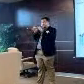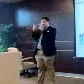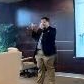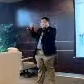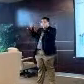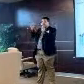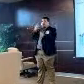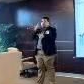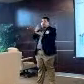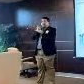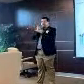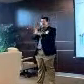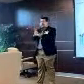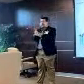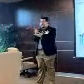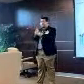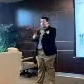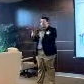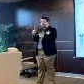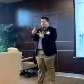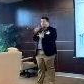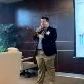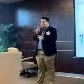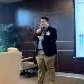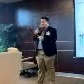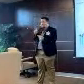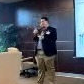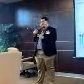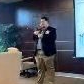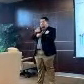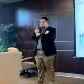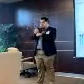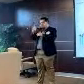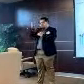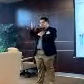successful to helping us create and